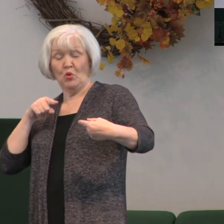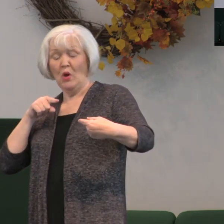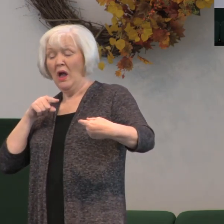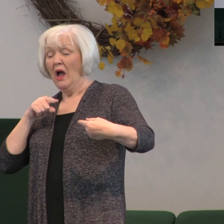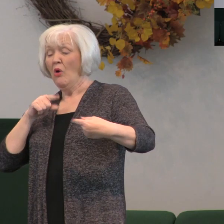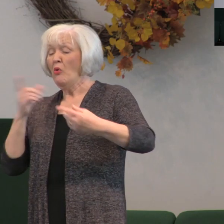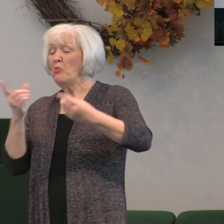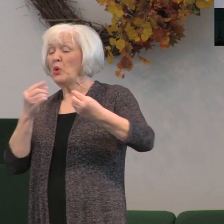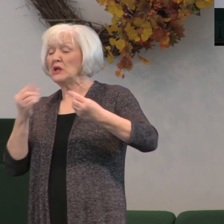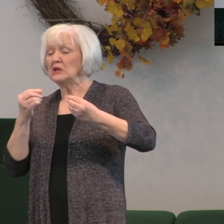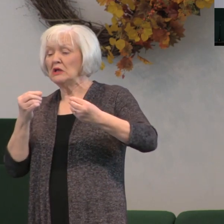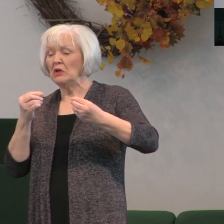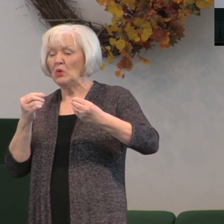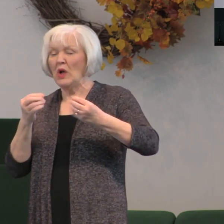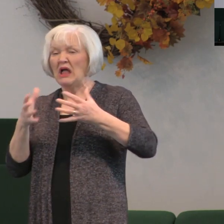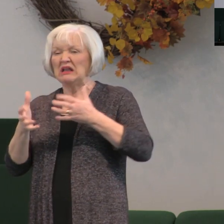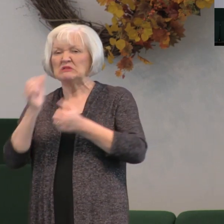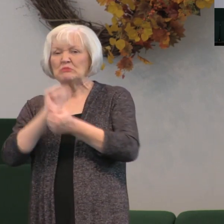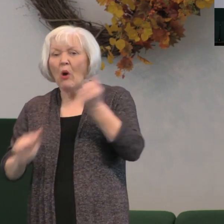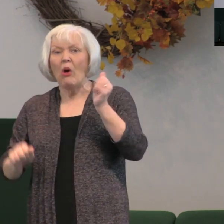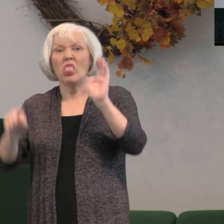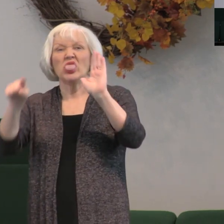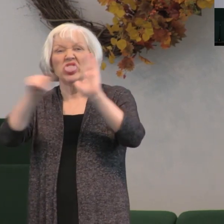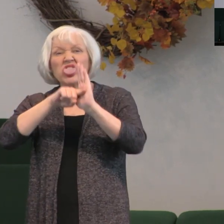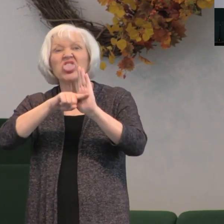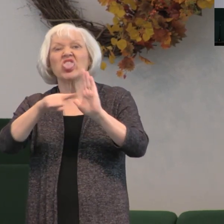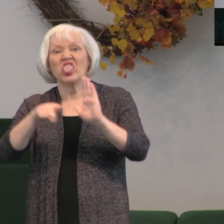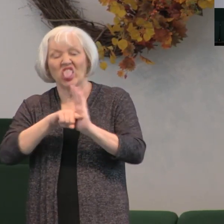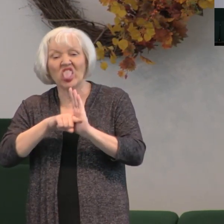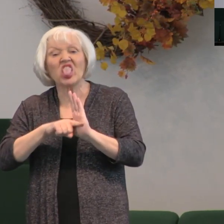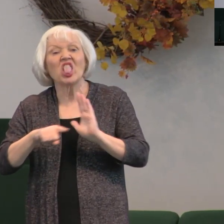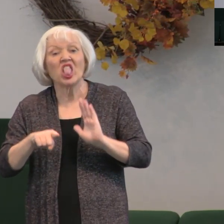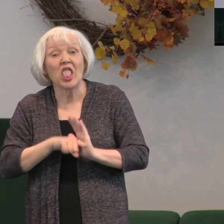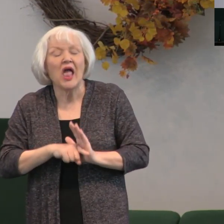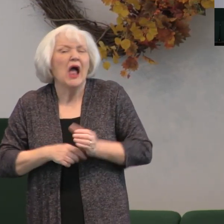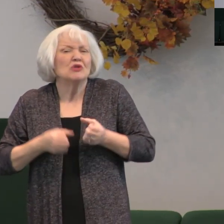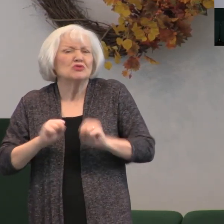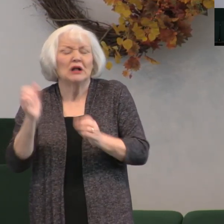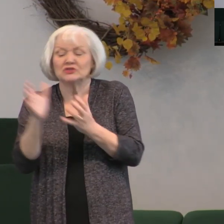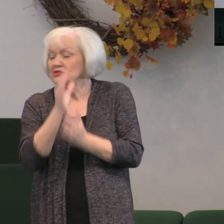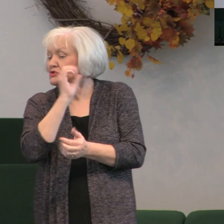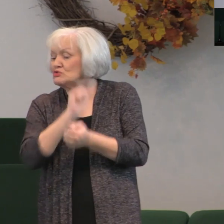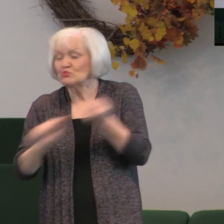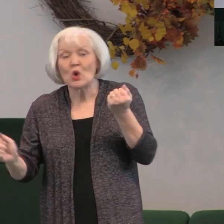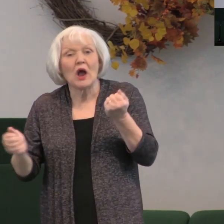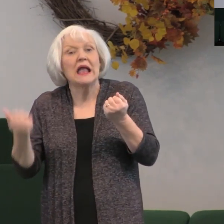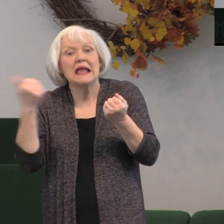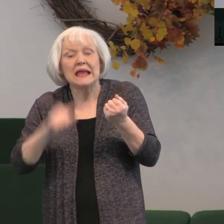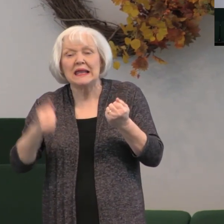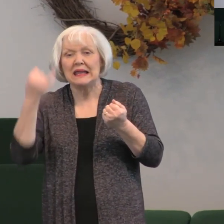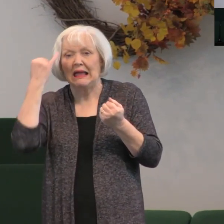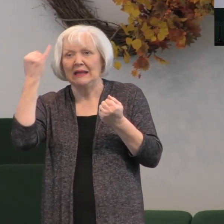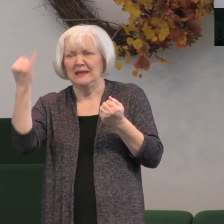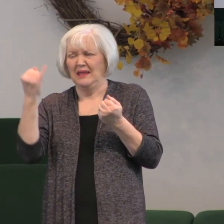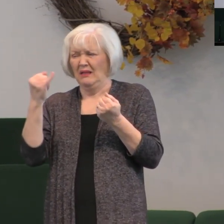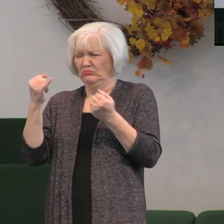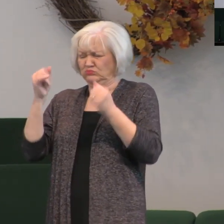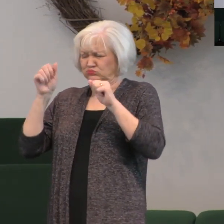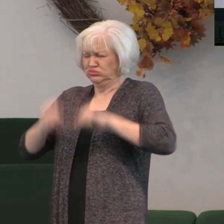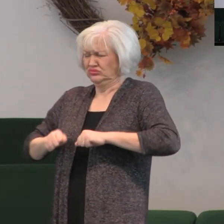did was tear it down? try and obliterate any idea that somebody could believe this.